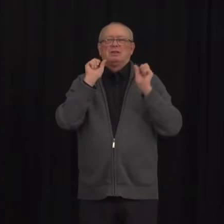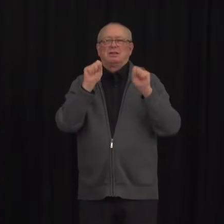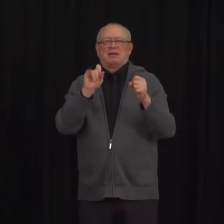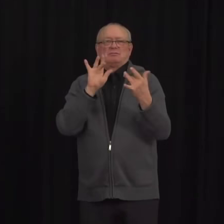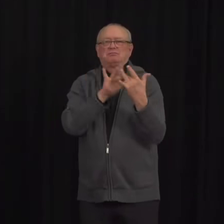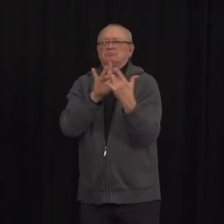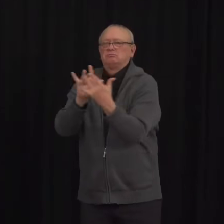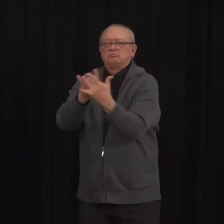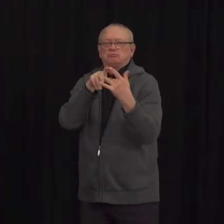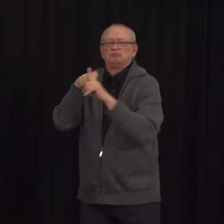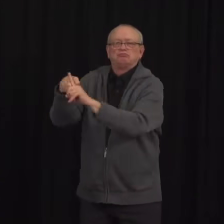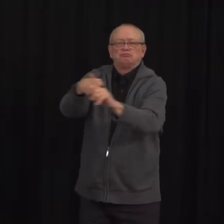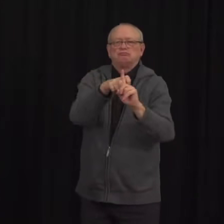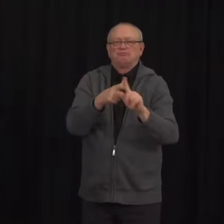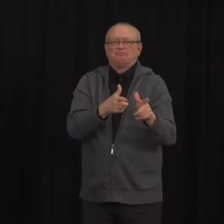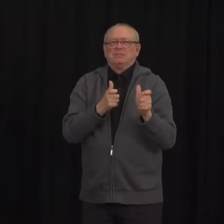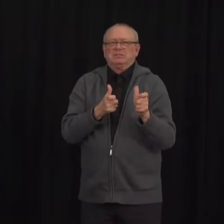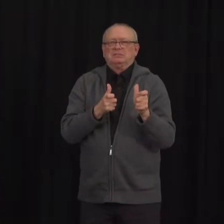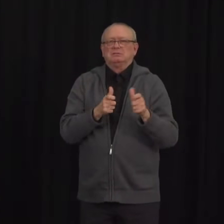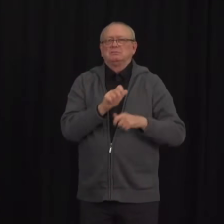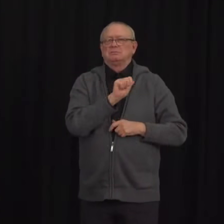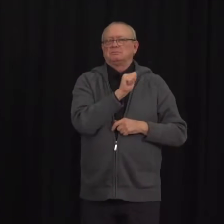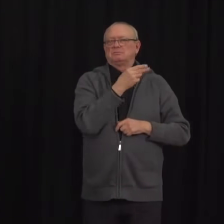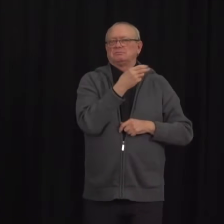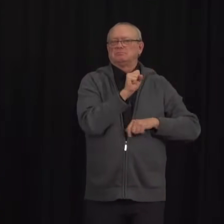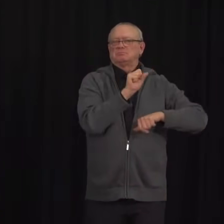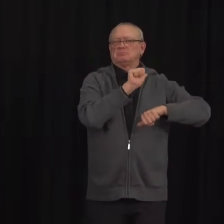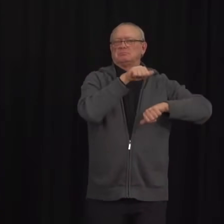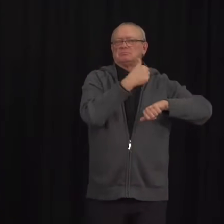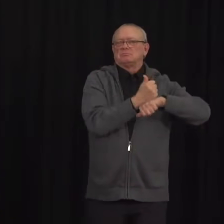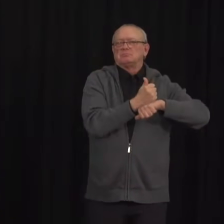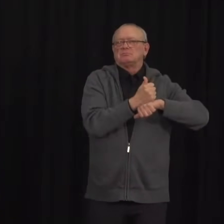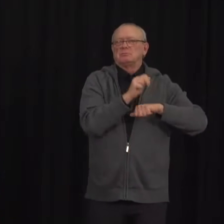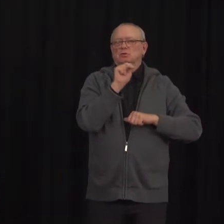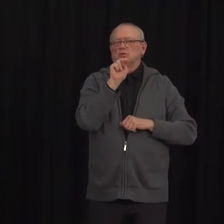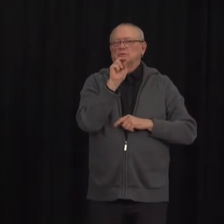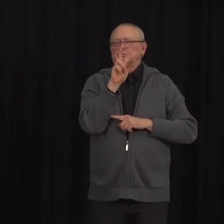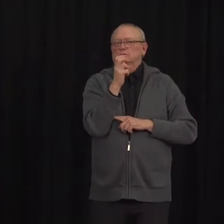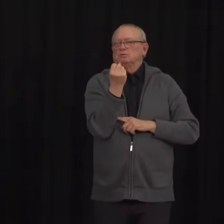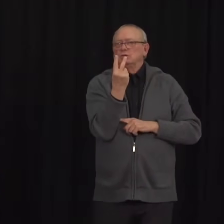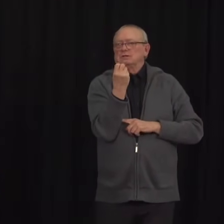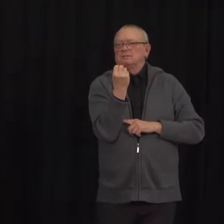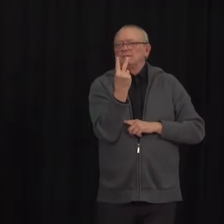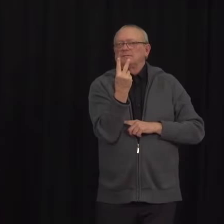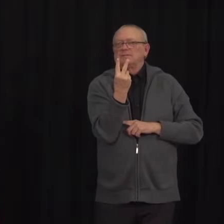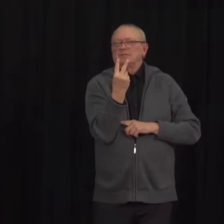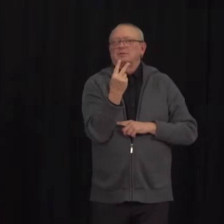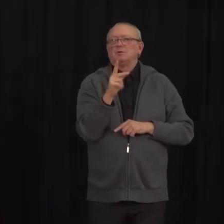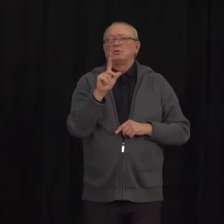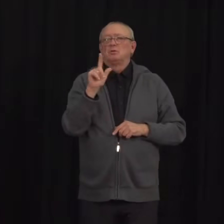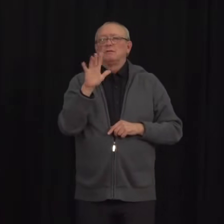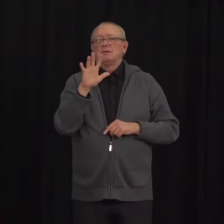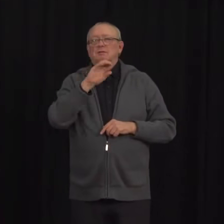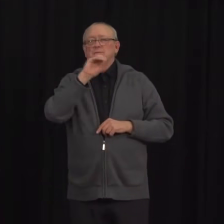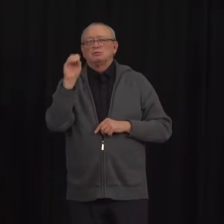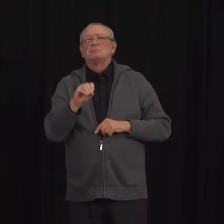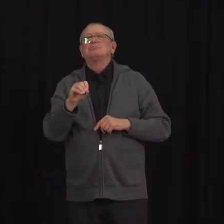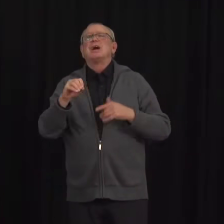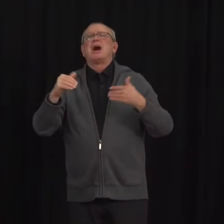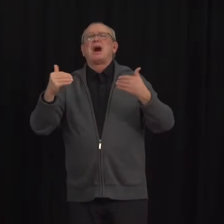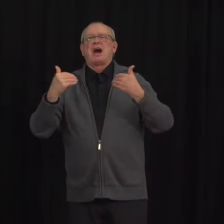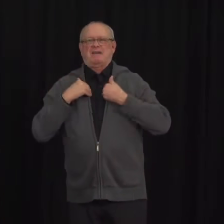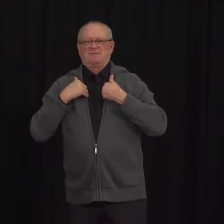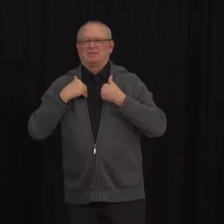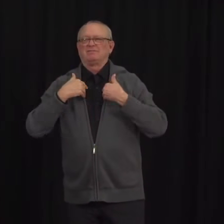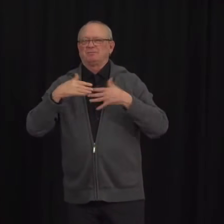Since AHS launched this portal on November 12th, about 25% of notified positive cases have used it to enter